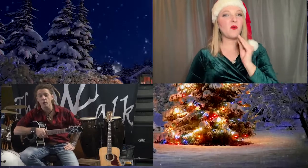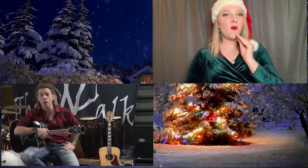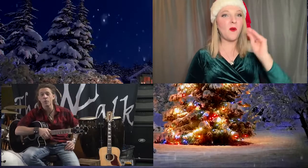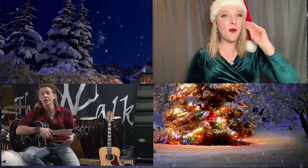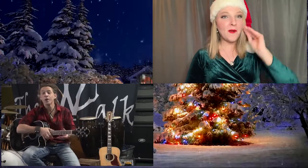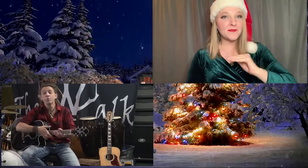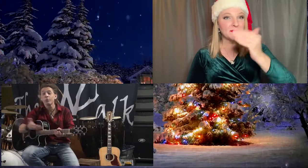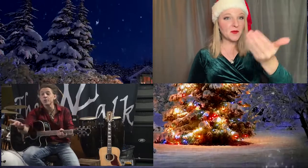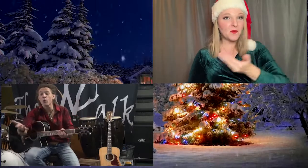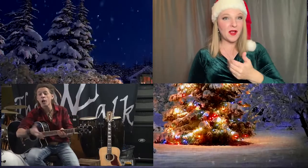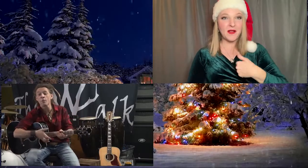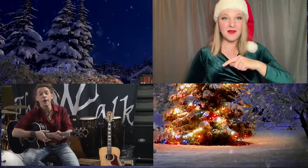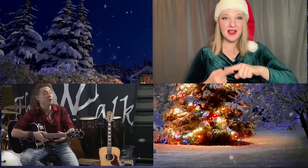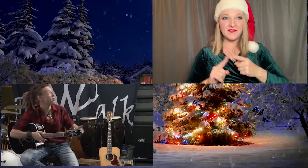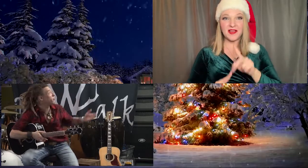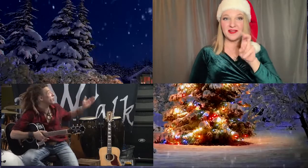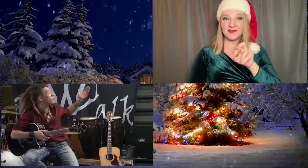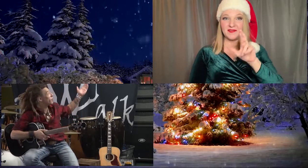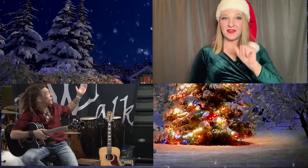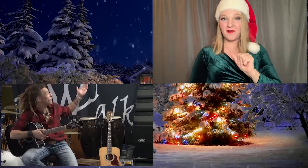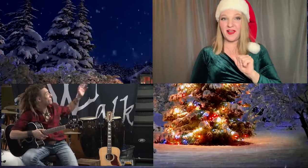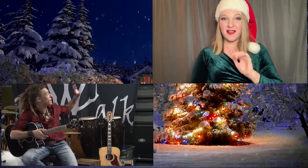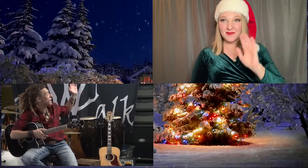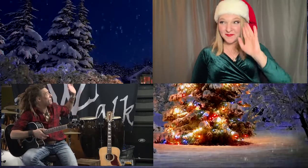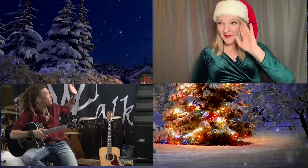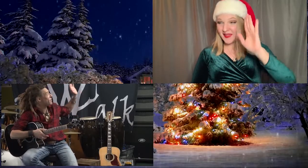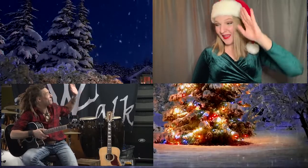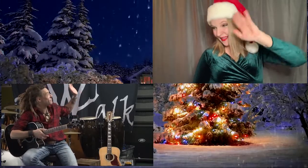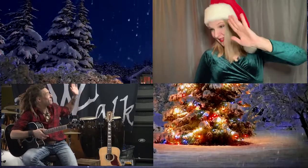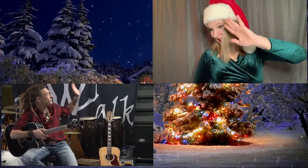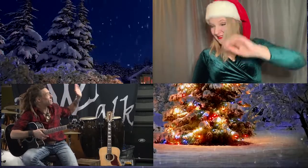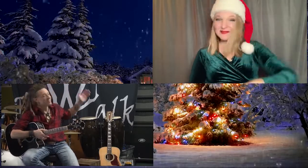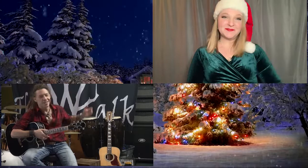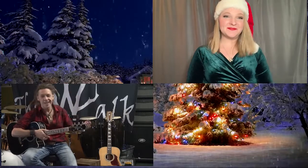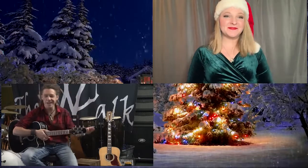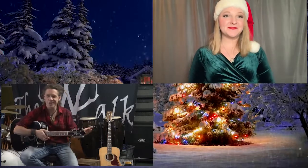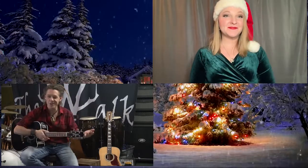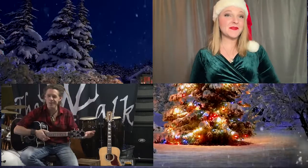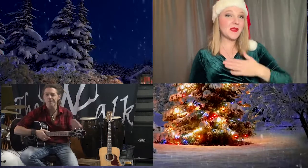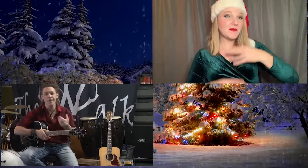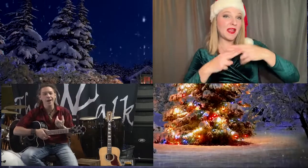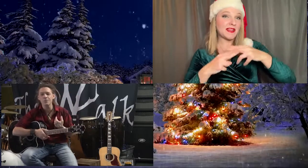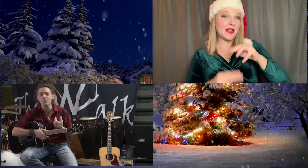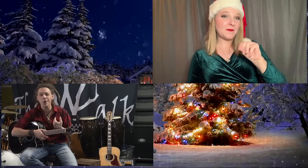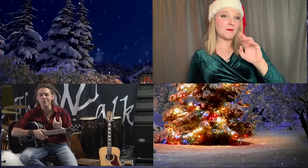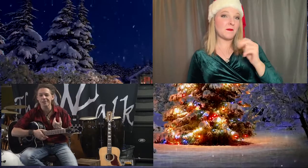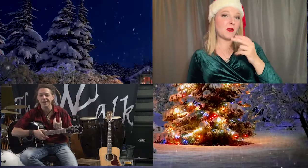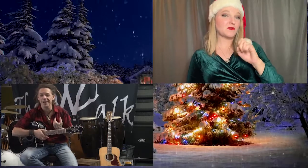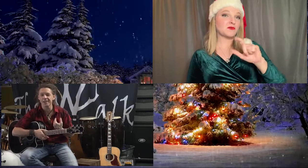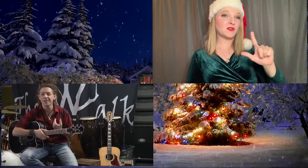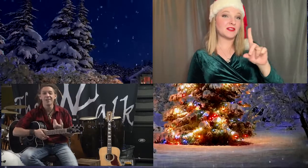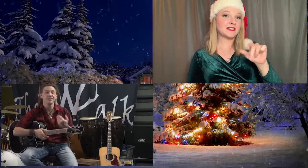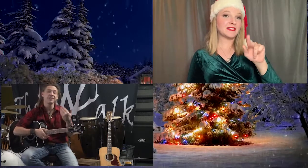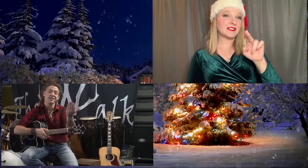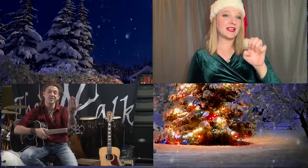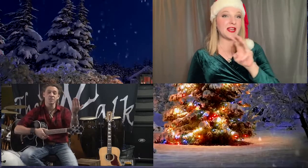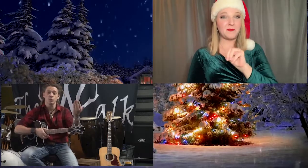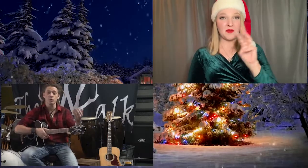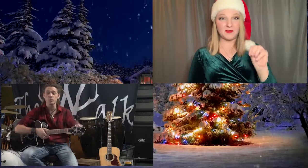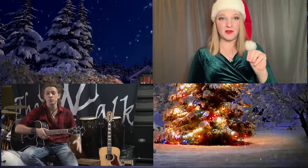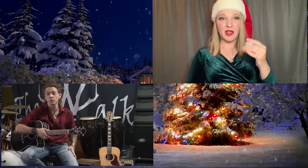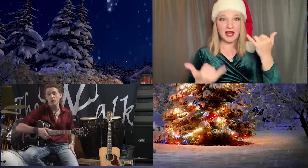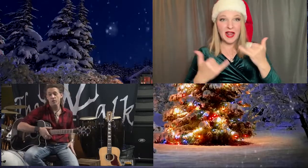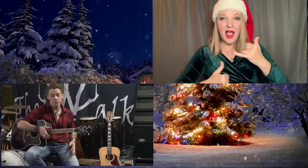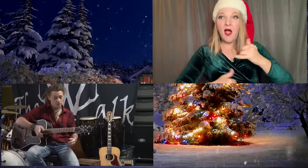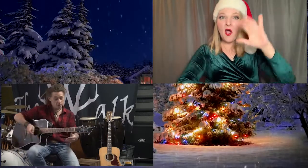Rumble their home. Please welcome my good friend Vera. Hi Vera. And as you know, my name is Marshall Dane. Let's sing